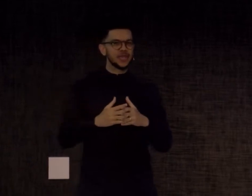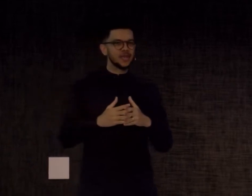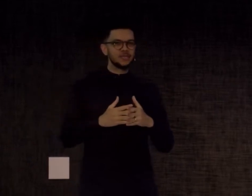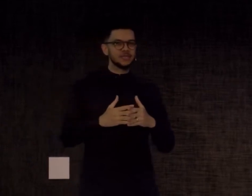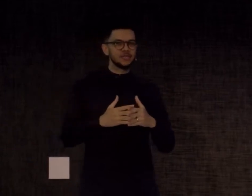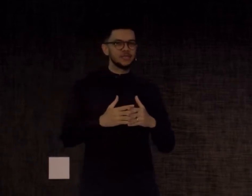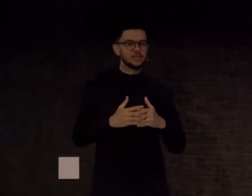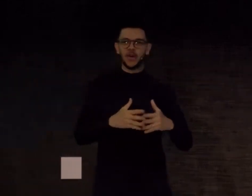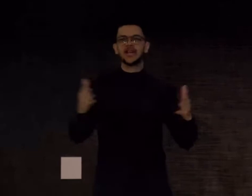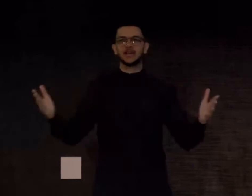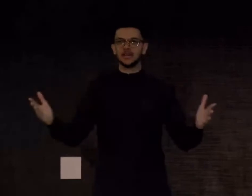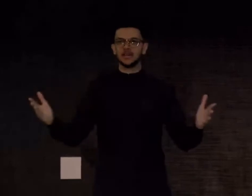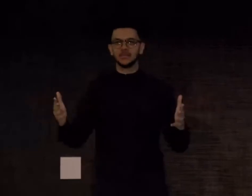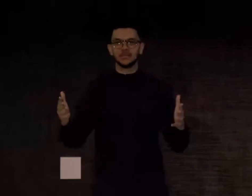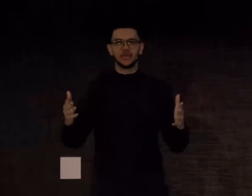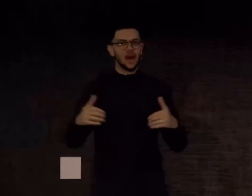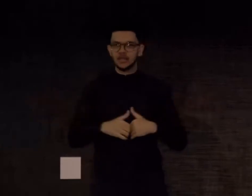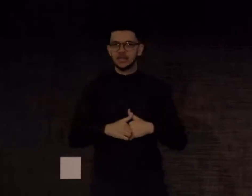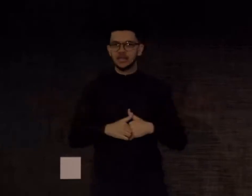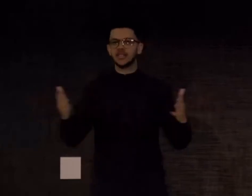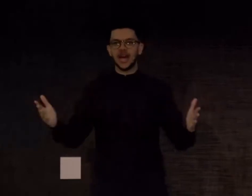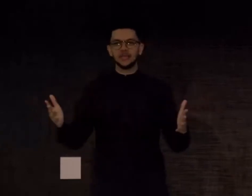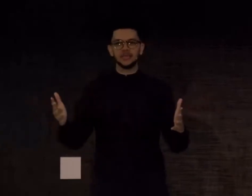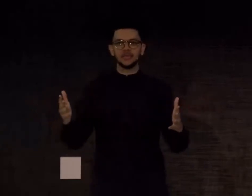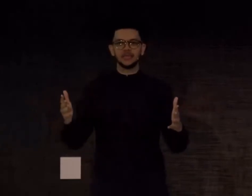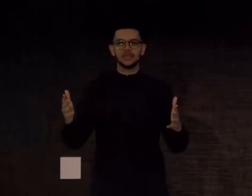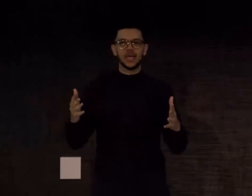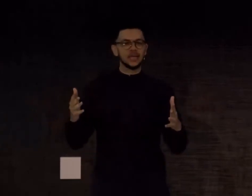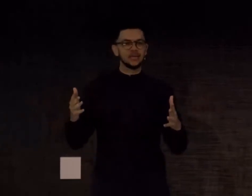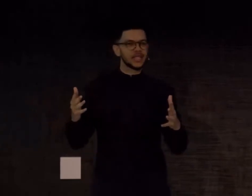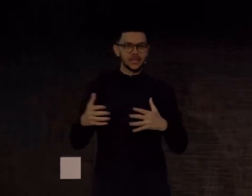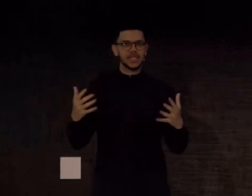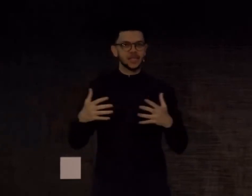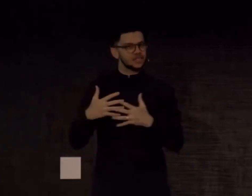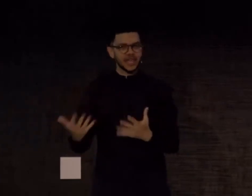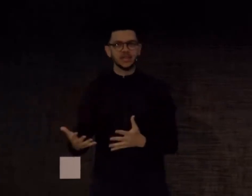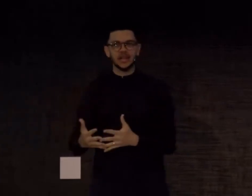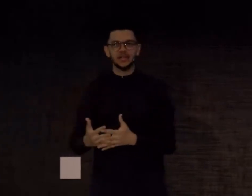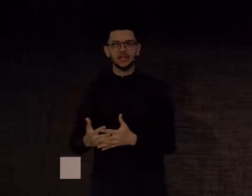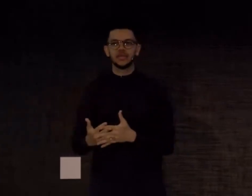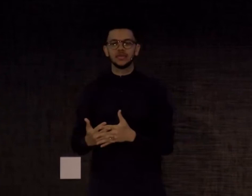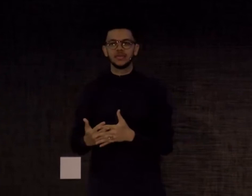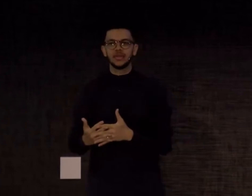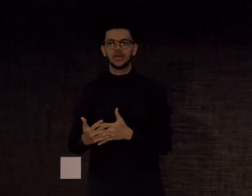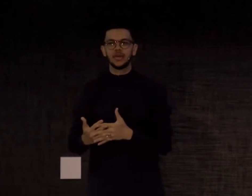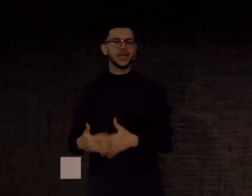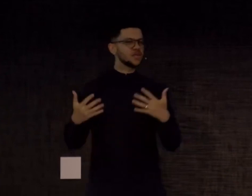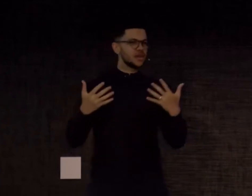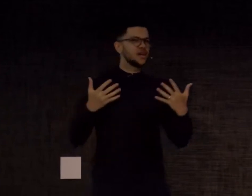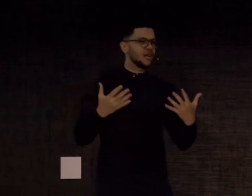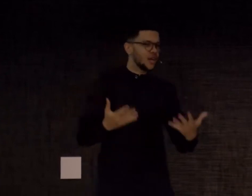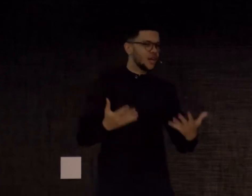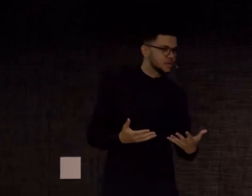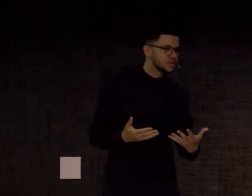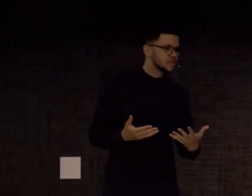to be perennial, lasts across time, and it doesn't seem to forget itself. But it also